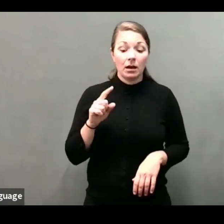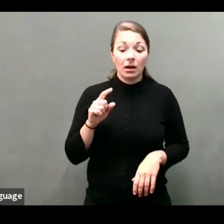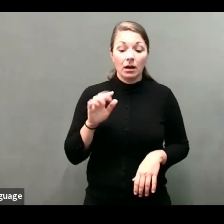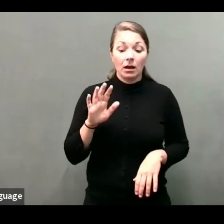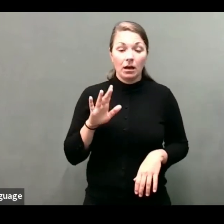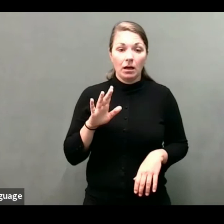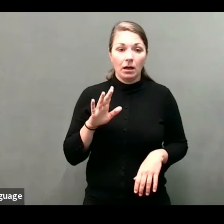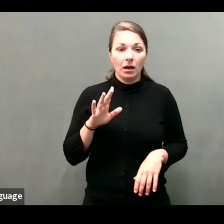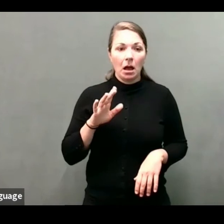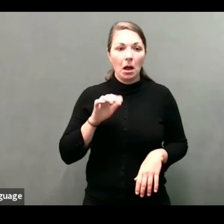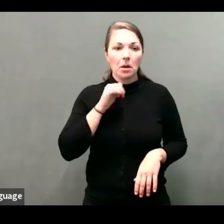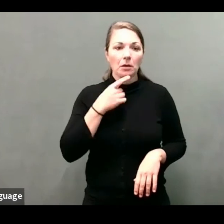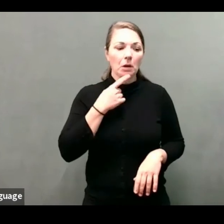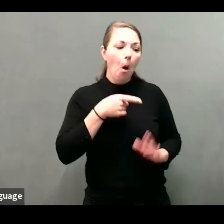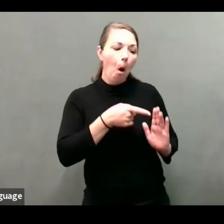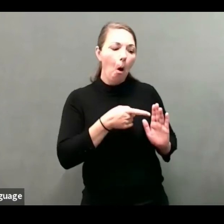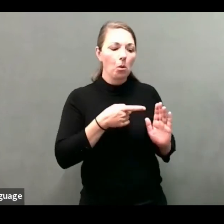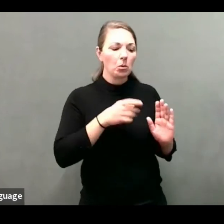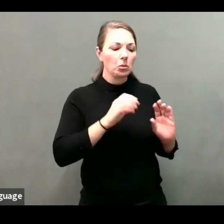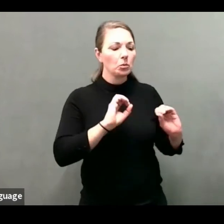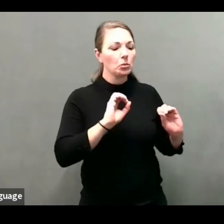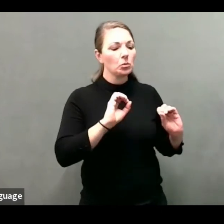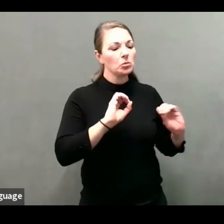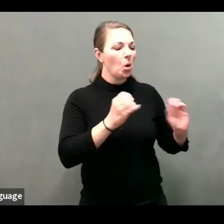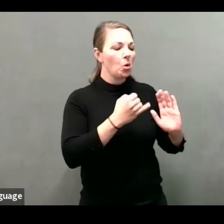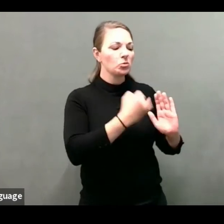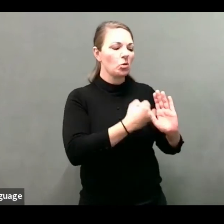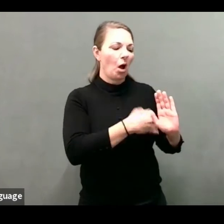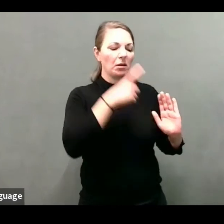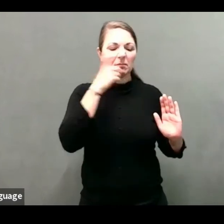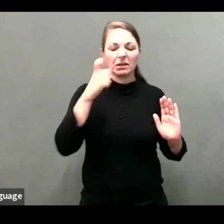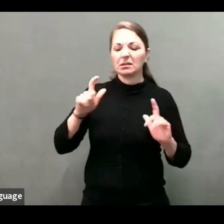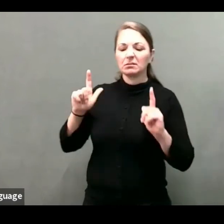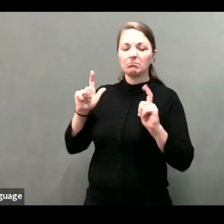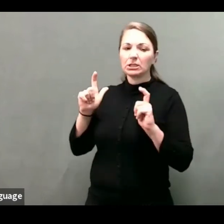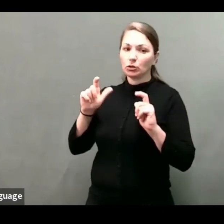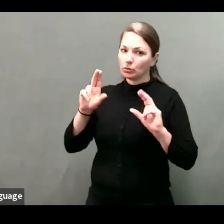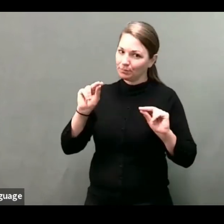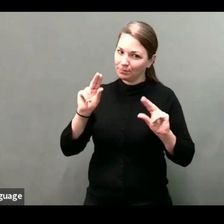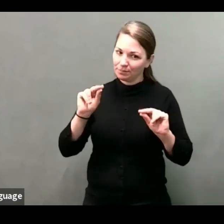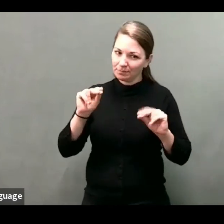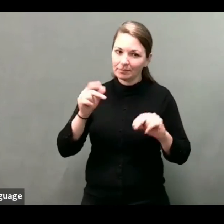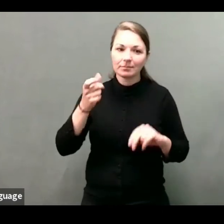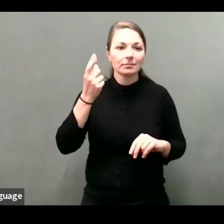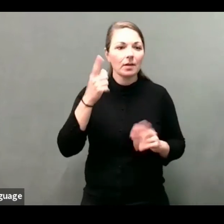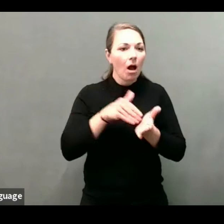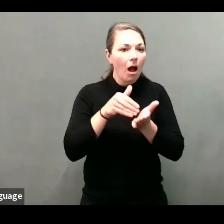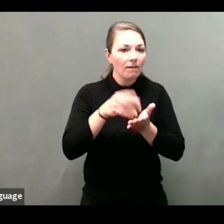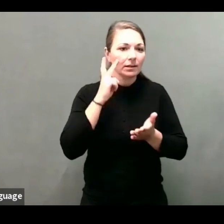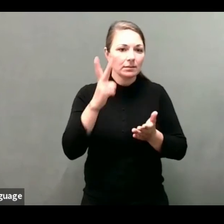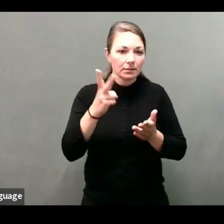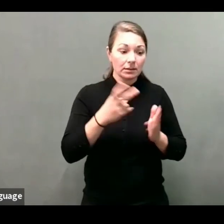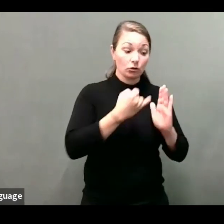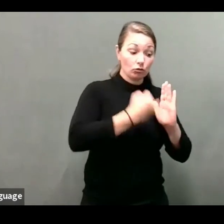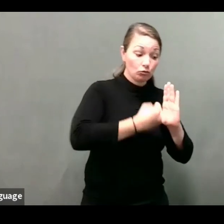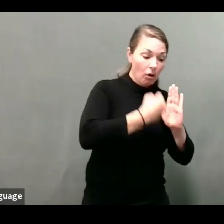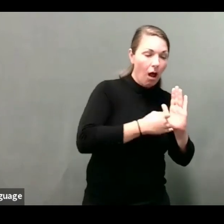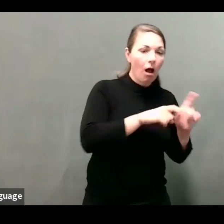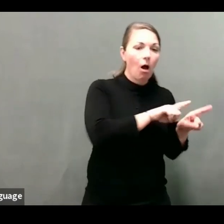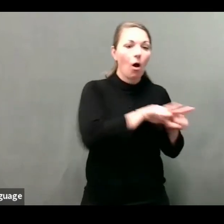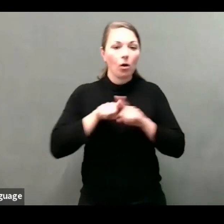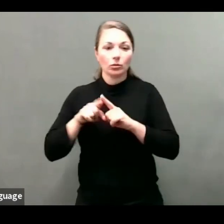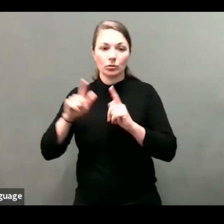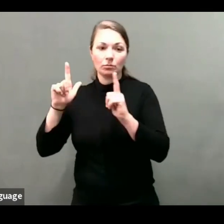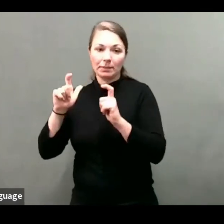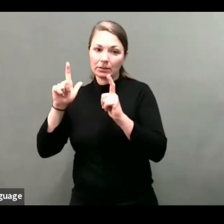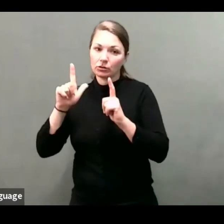replacing bodygrams with photographs. So don't be surprised if you see a SANE drawing injuries and then also taking pictures. That is normal.